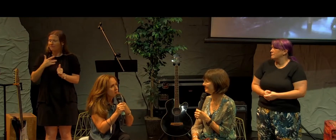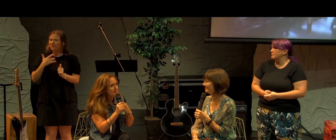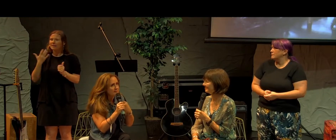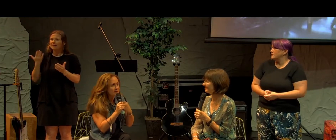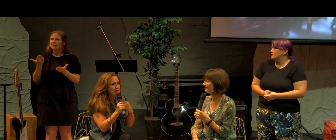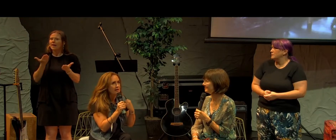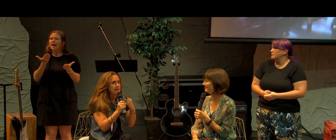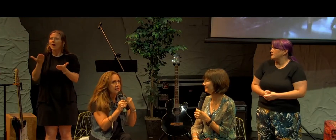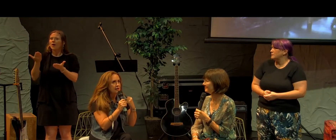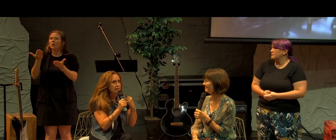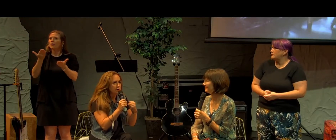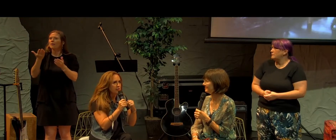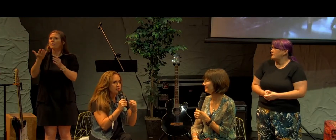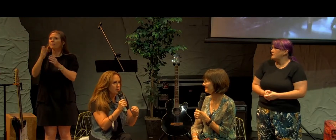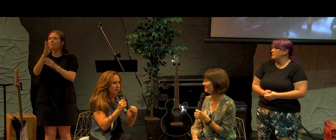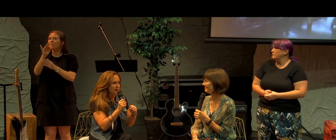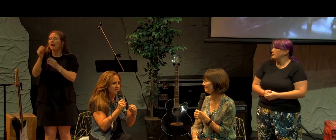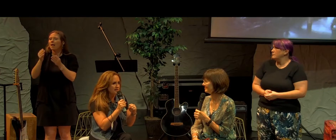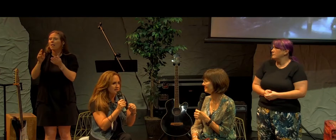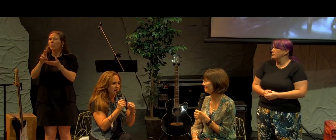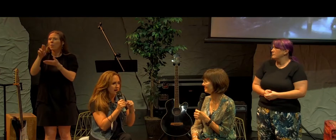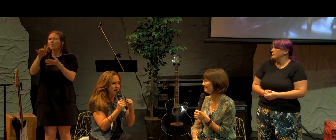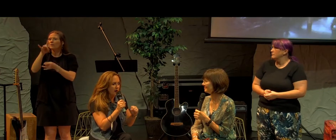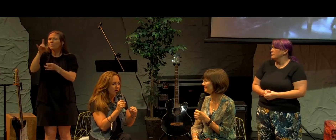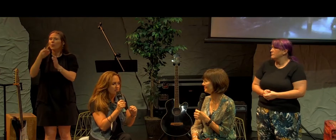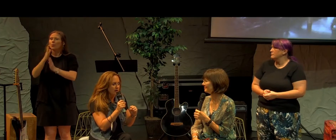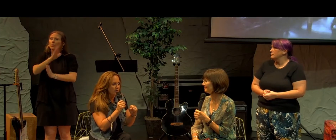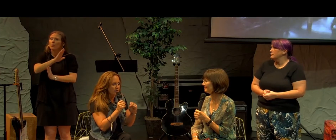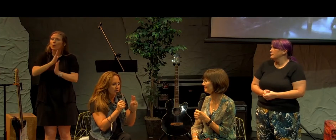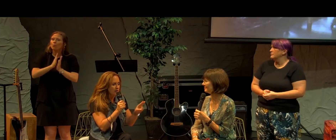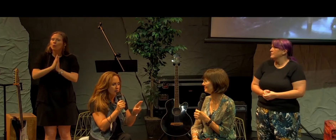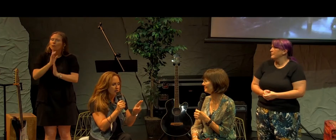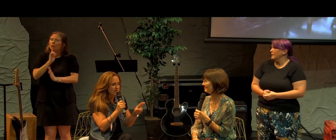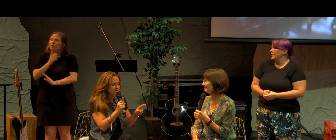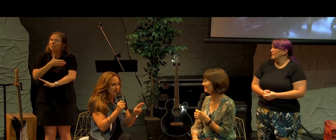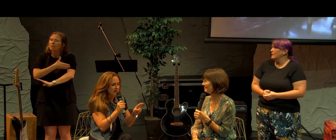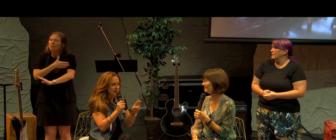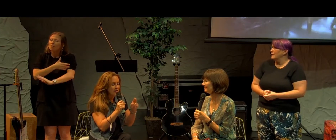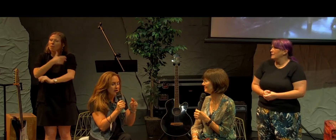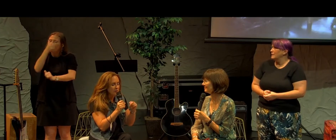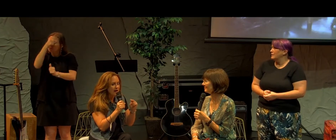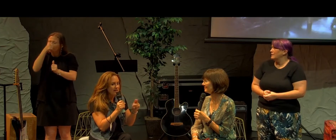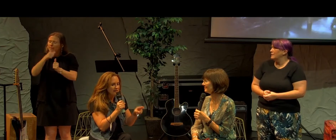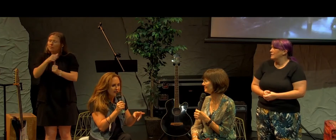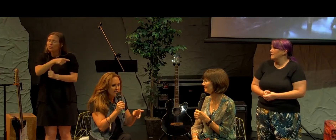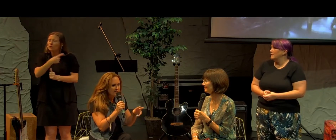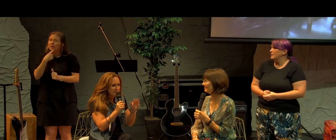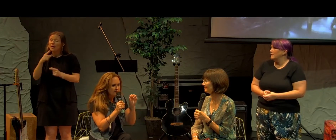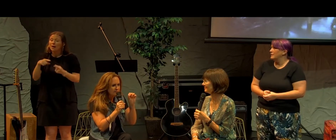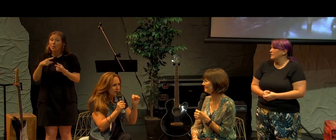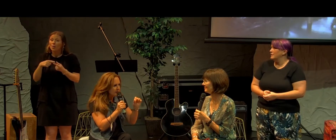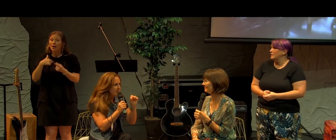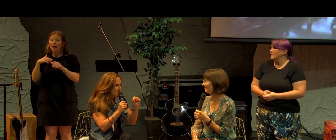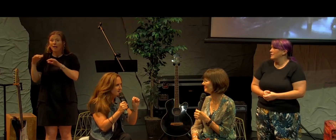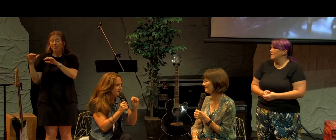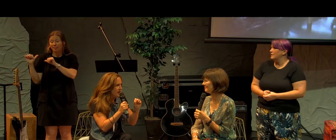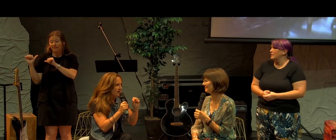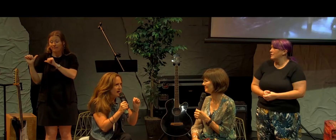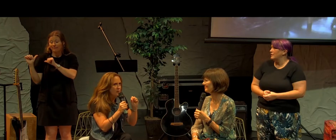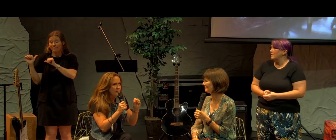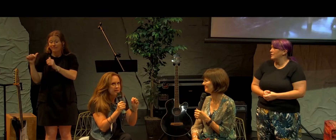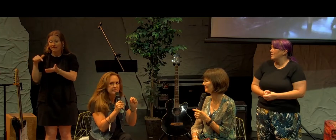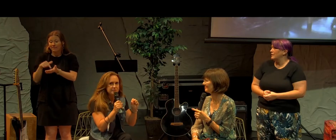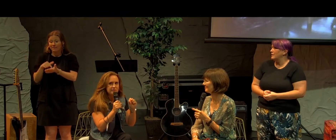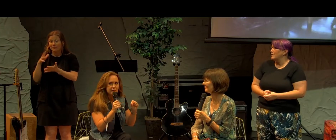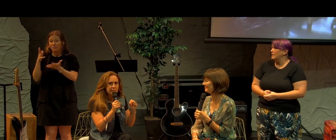the Holy Spirit through your prayers and how powerful they were. And I remember you saying, when I leave, this is what I